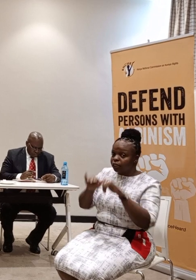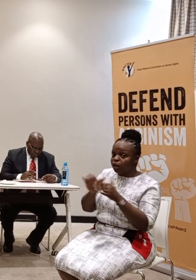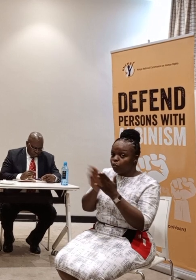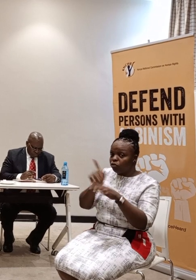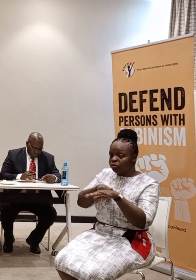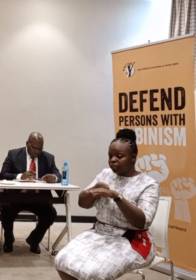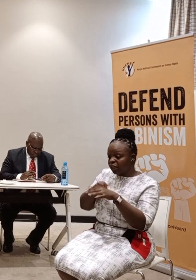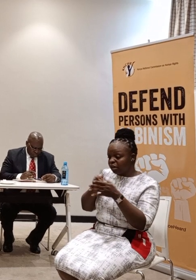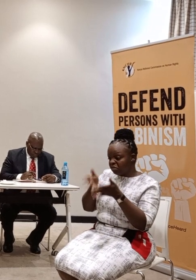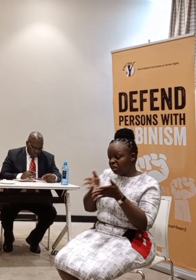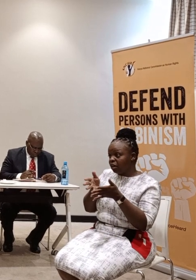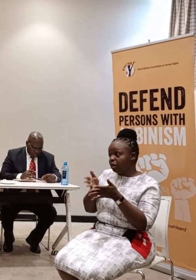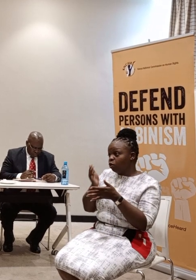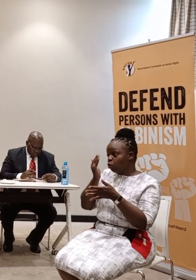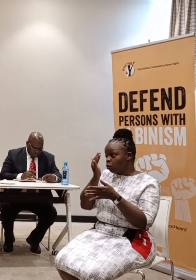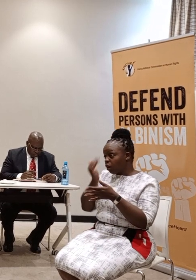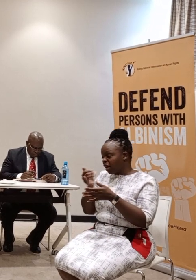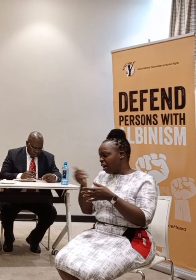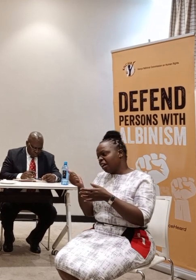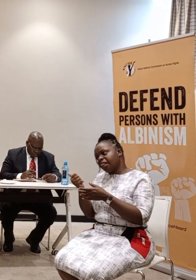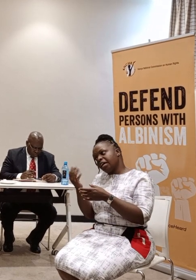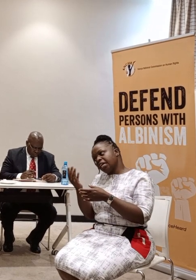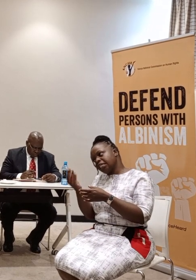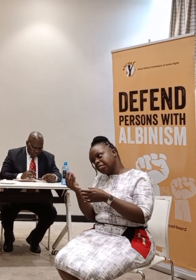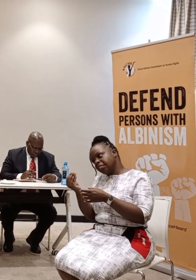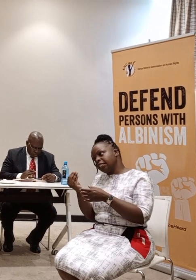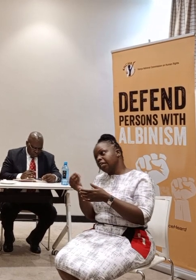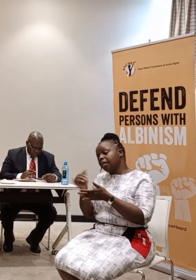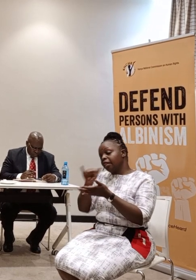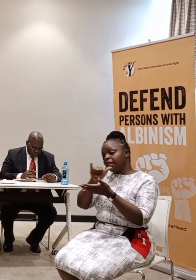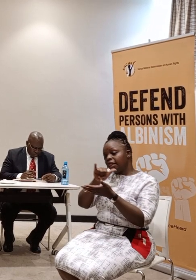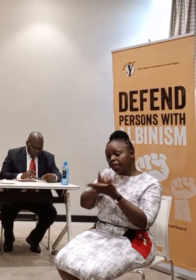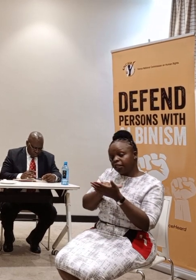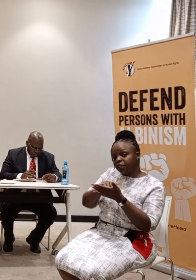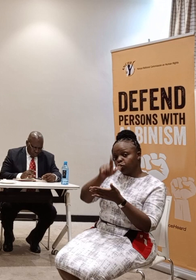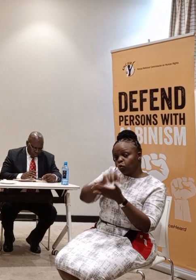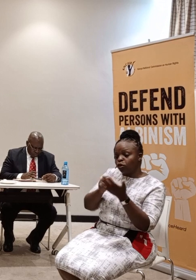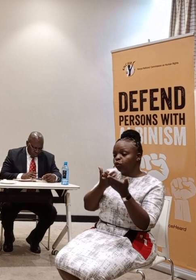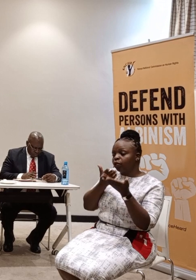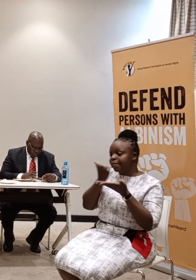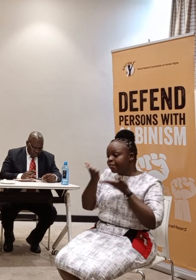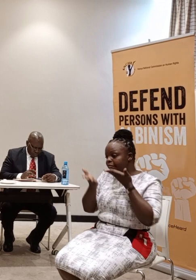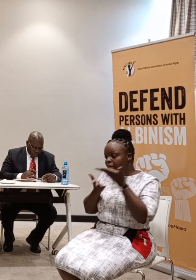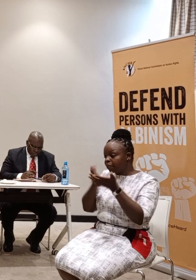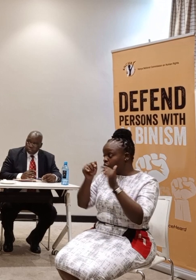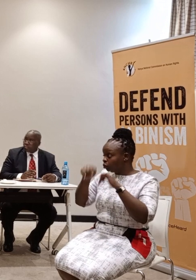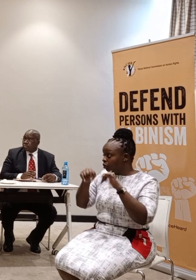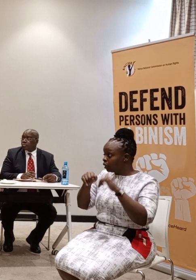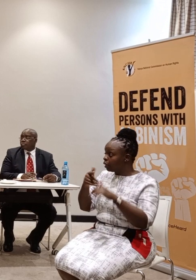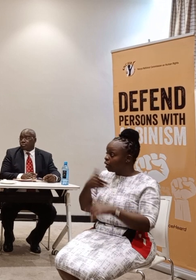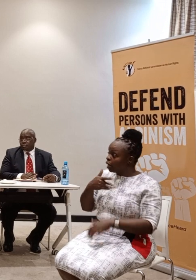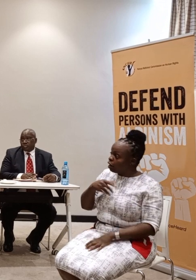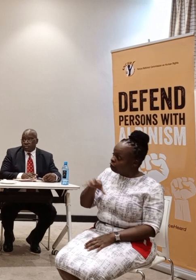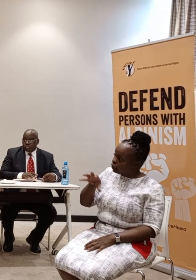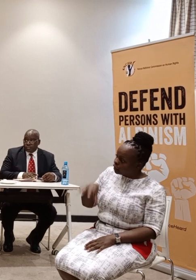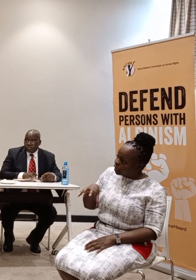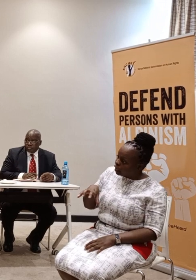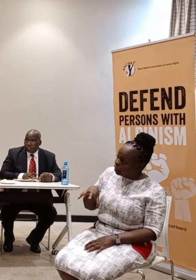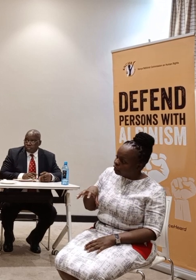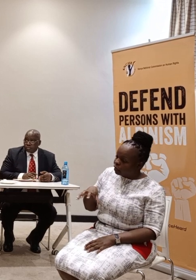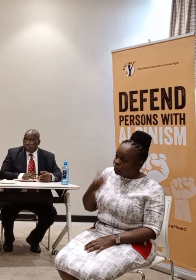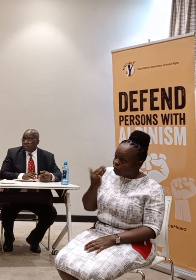will cover, and that is the root cause of what we are discussing today. I have a son. He just